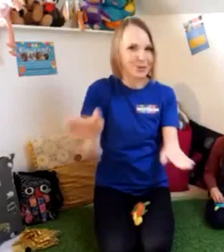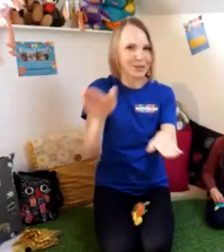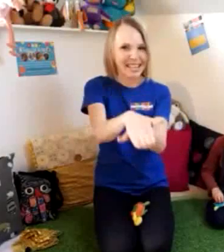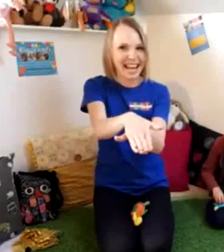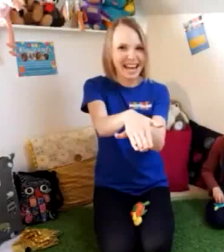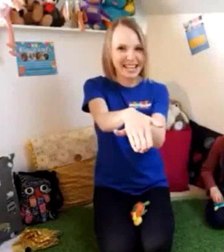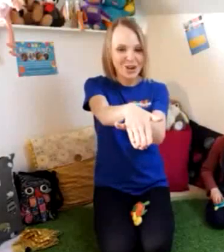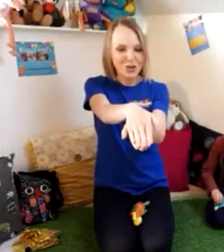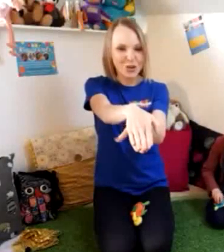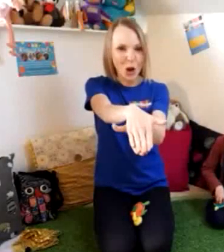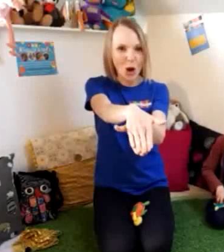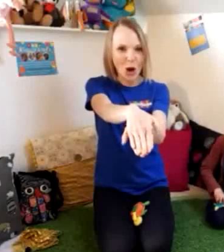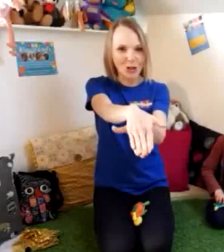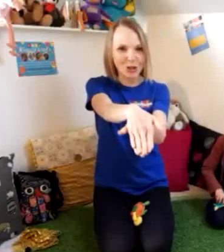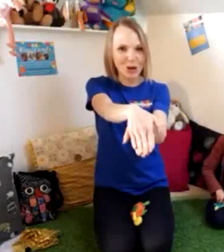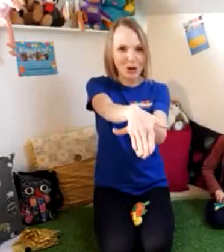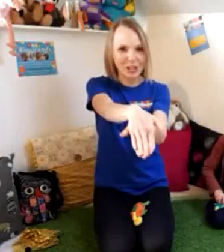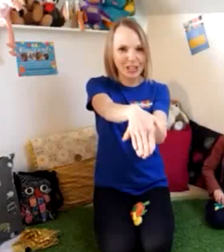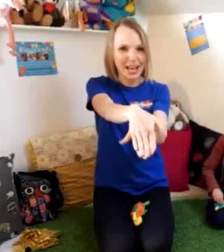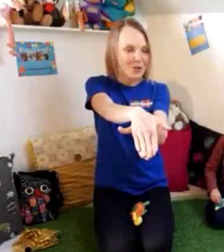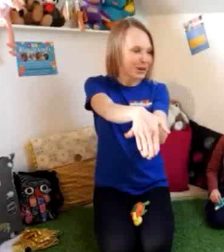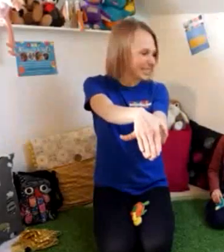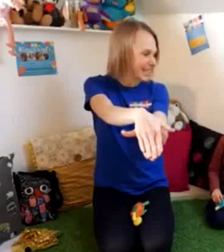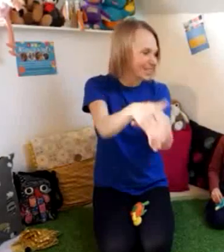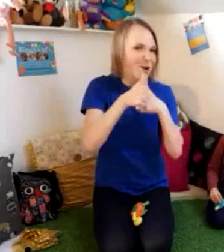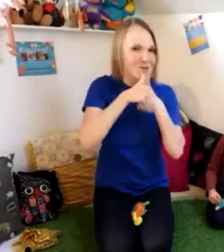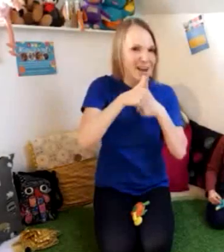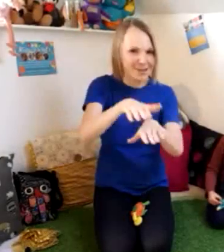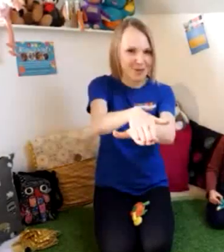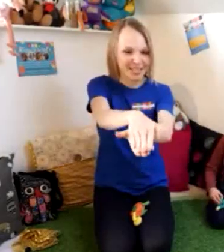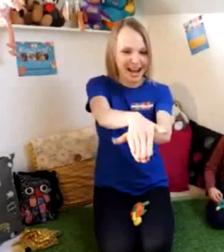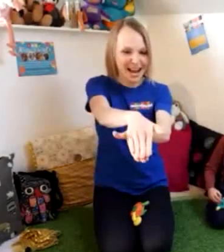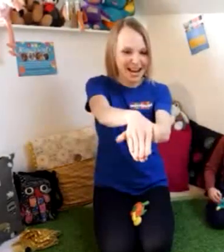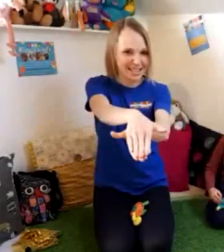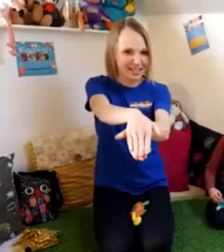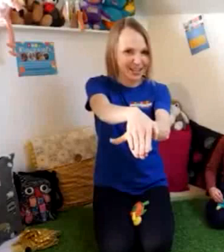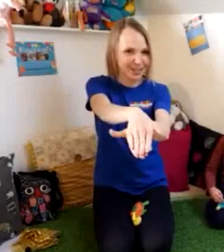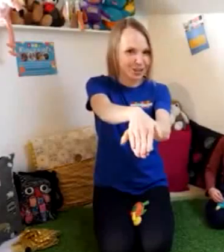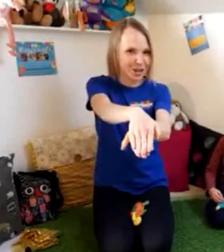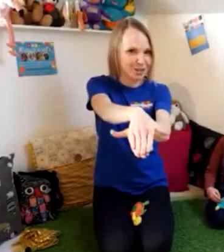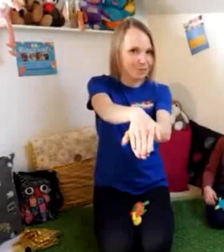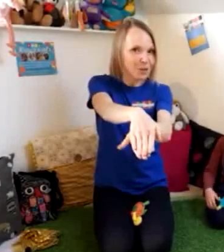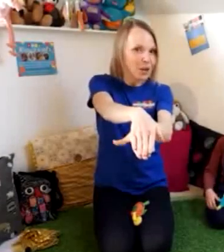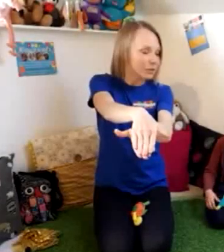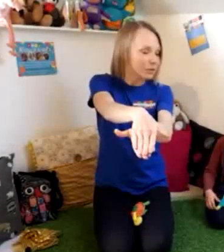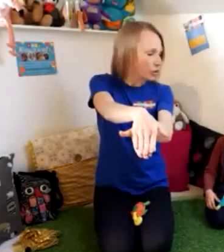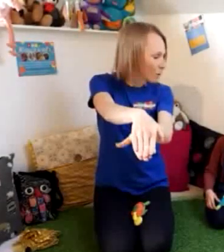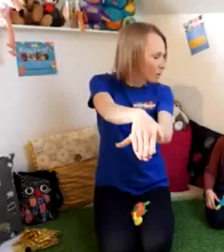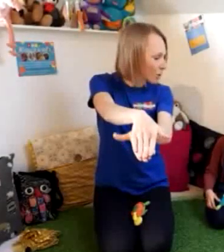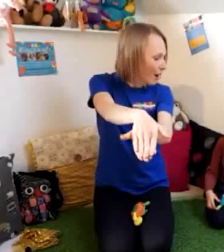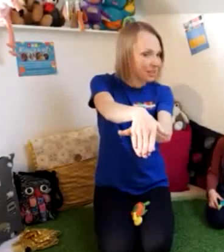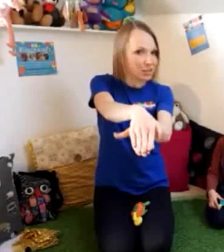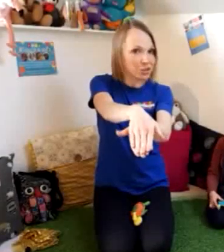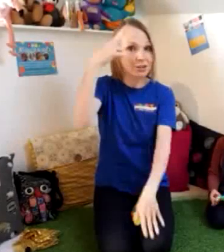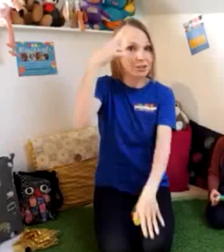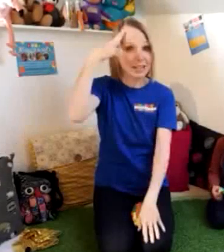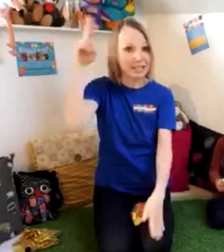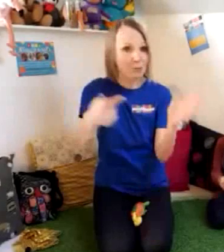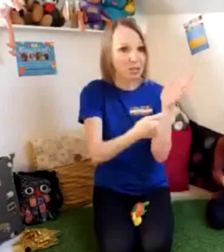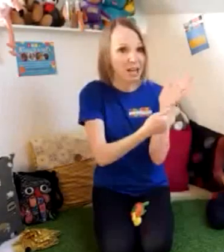a turtle, which is our favourite sign. Here's our little turtle. So should we do, I had a little turtle, his name was Tiny